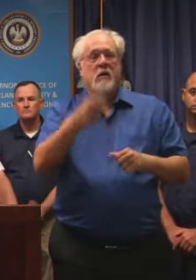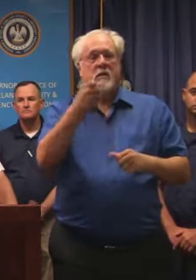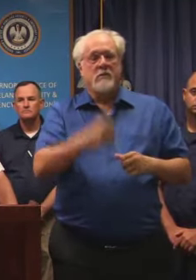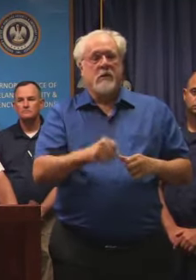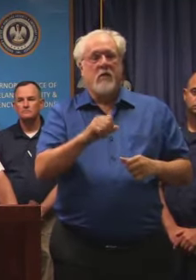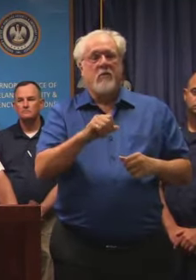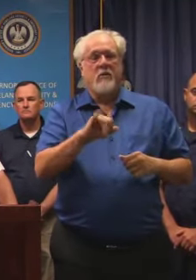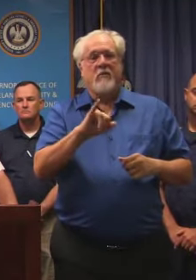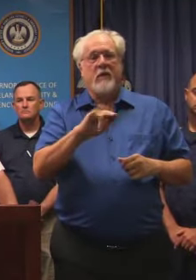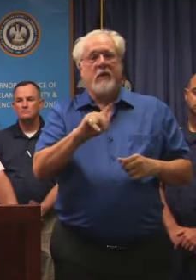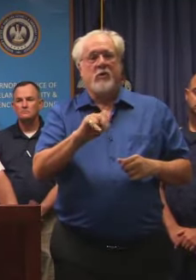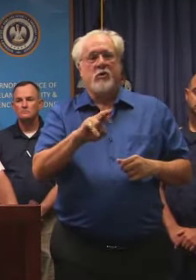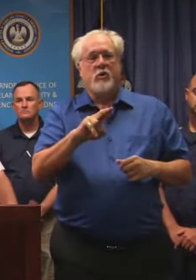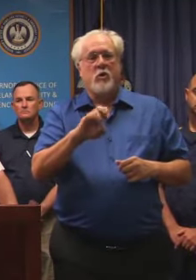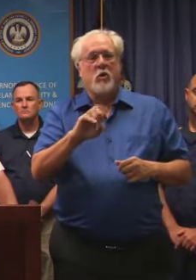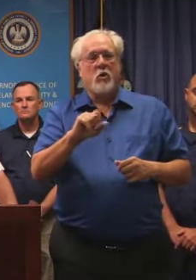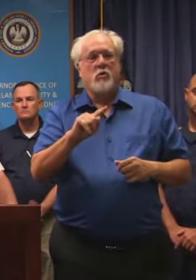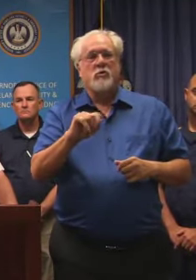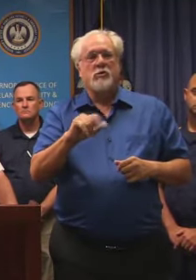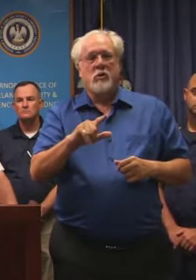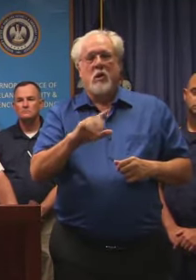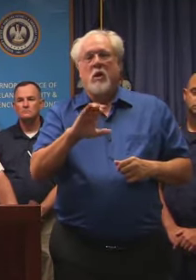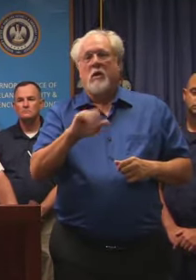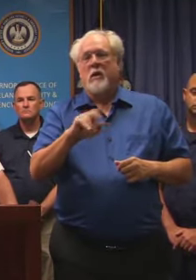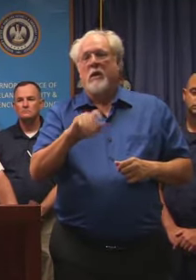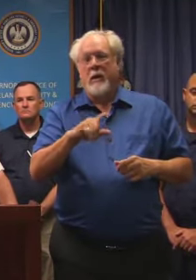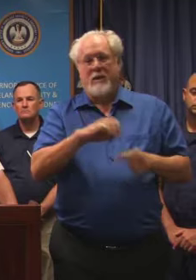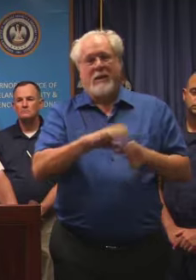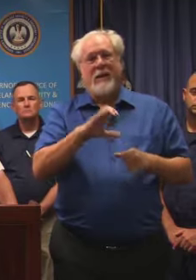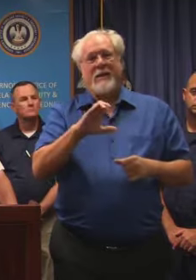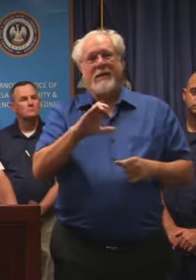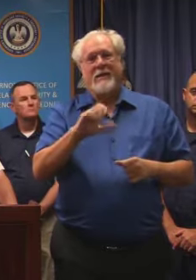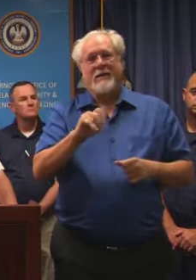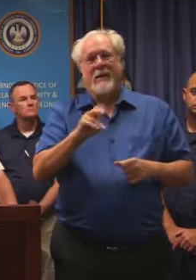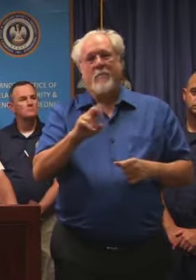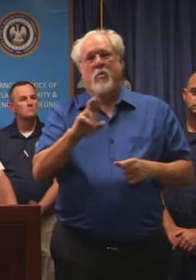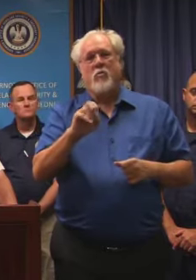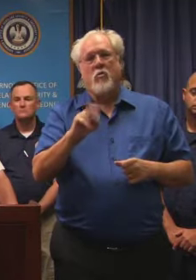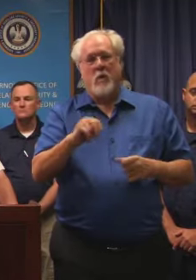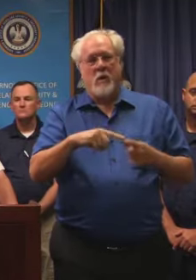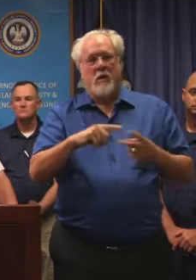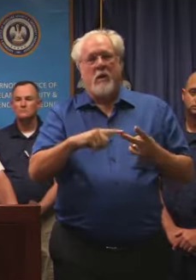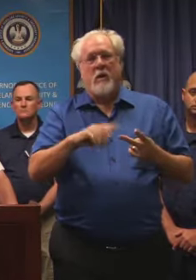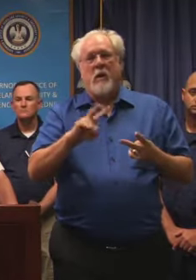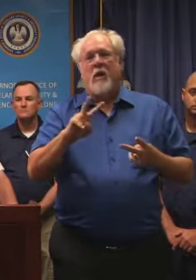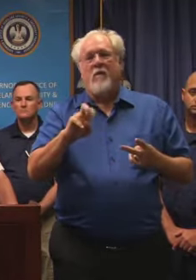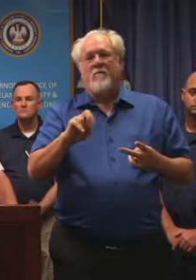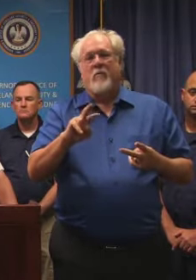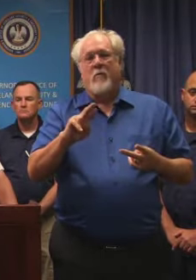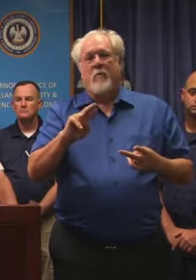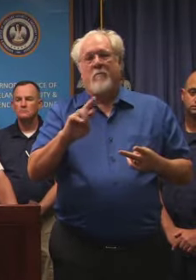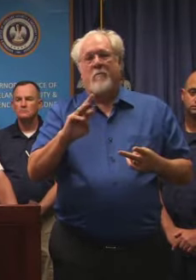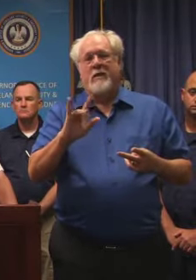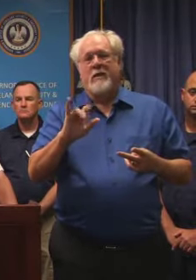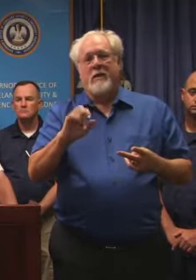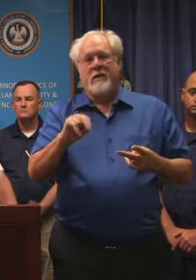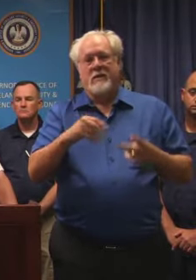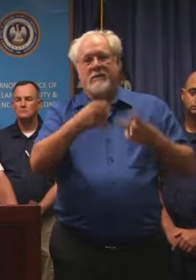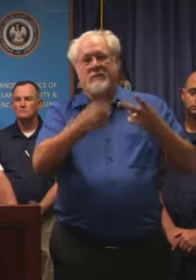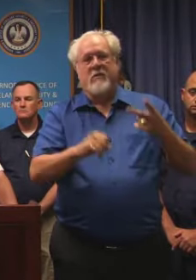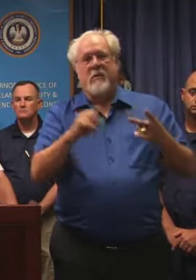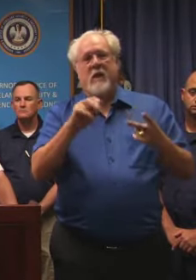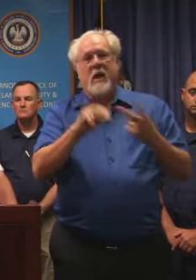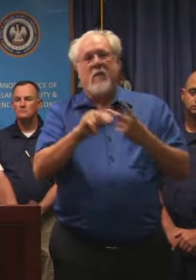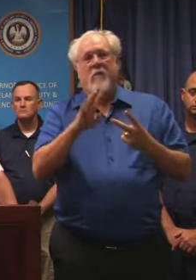of the Intercoastal Canal down in Cameron Parish, in Vermilion Parish south of Highway 14, and in